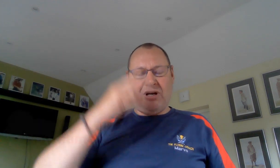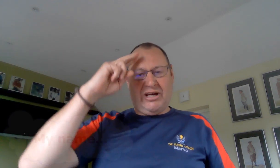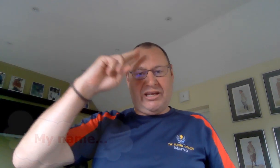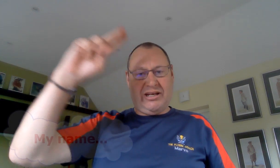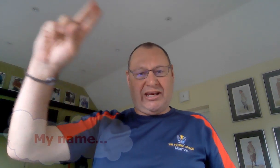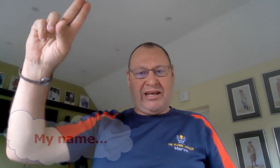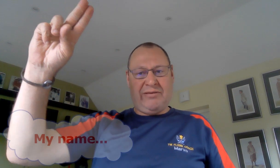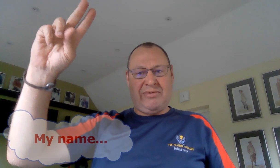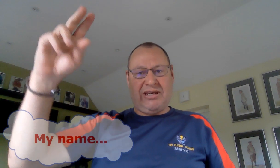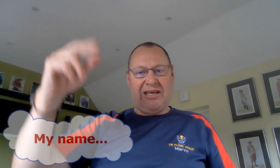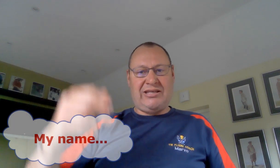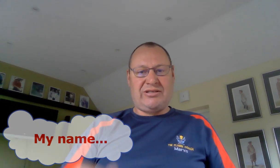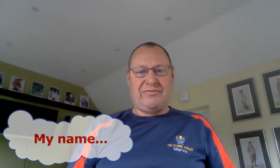My name is.